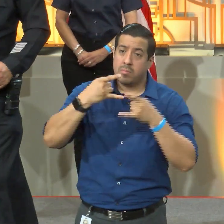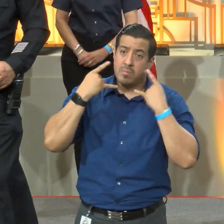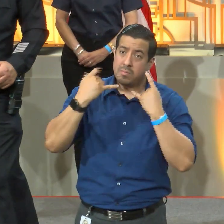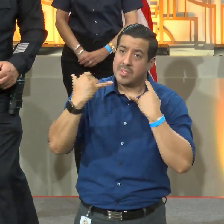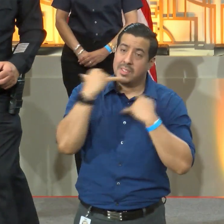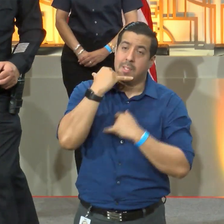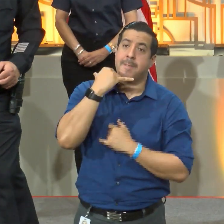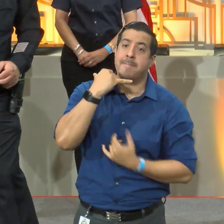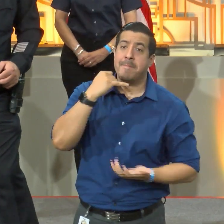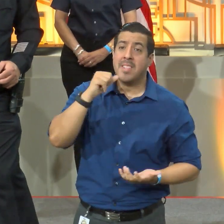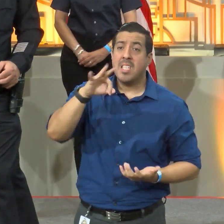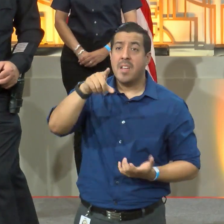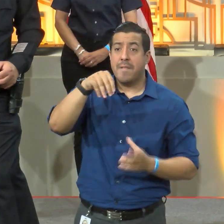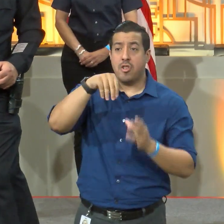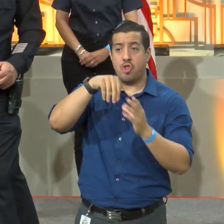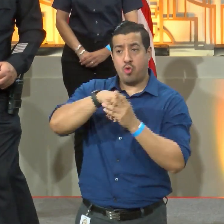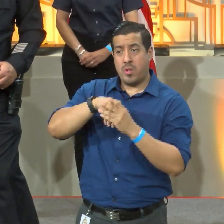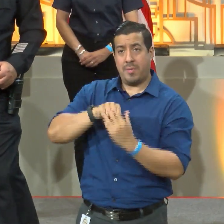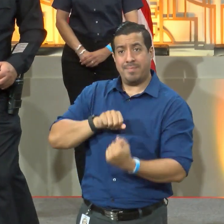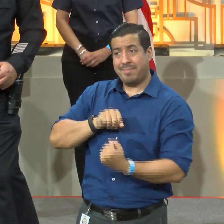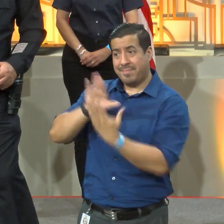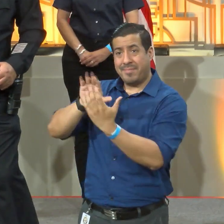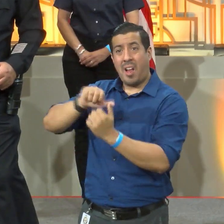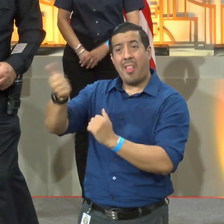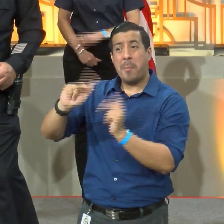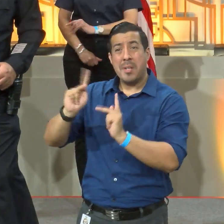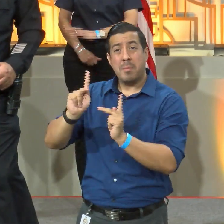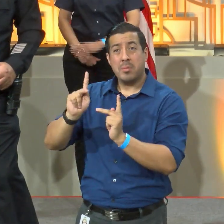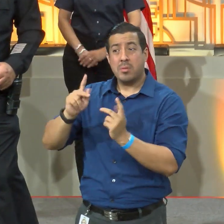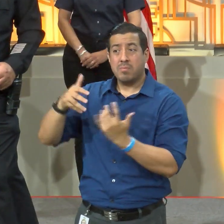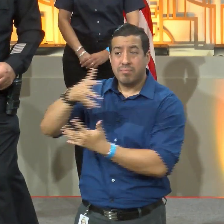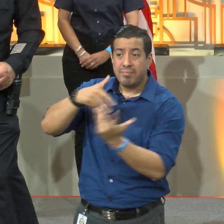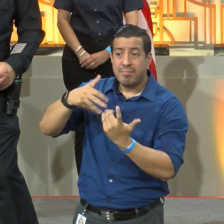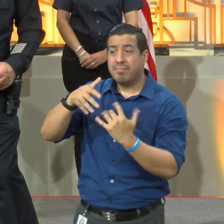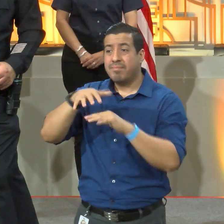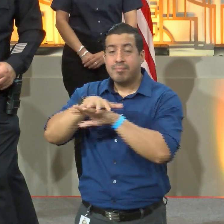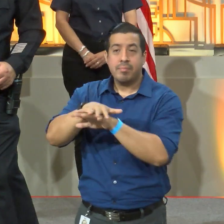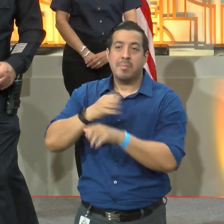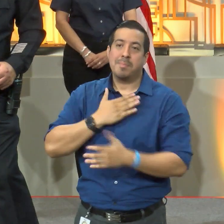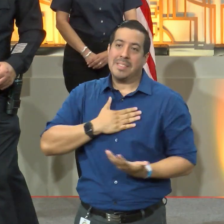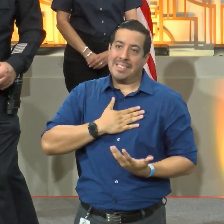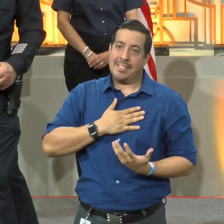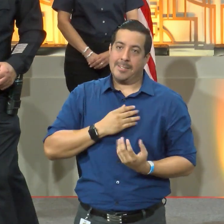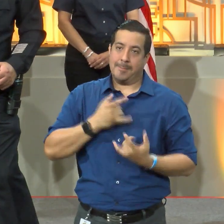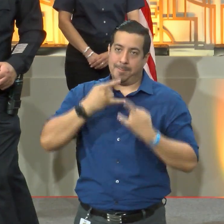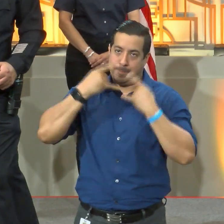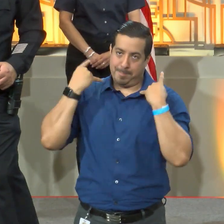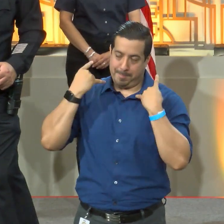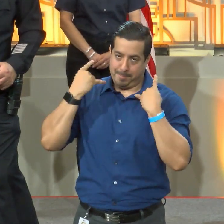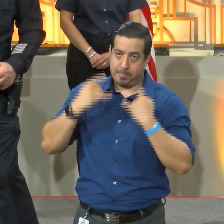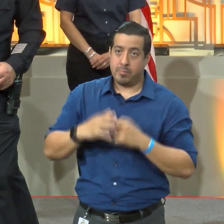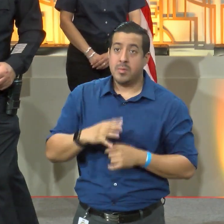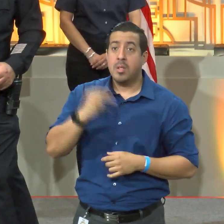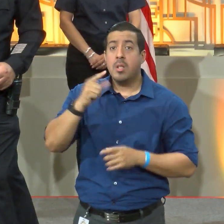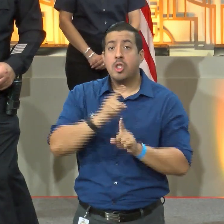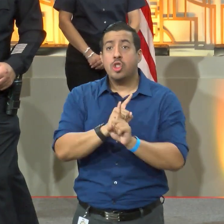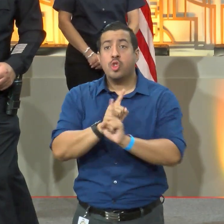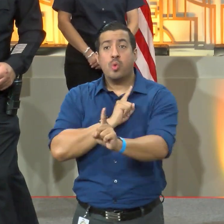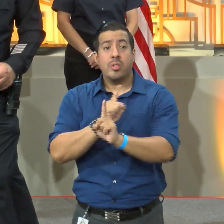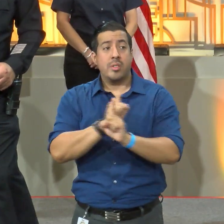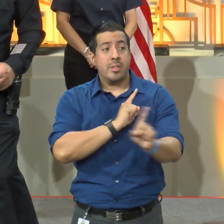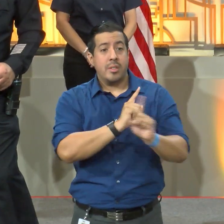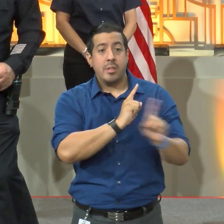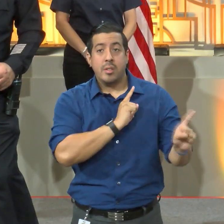on when you are in the presence of other people, okay? Let me ask you to do that. The social distance,